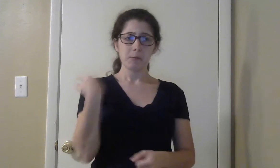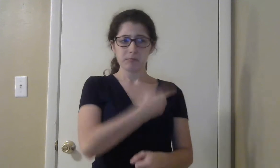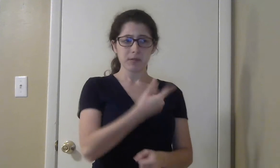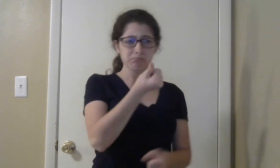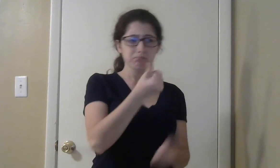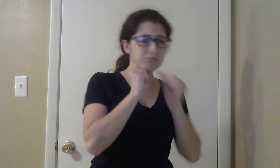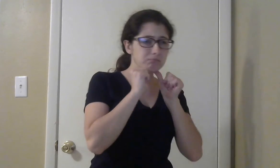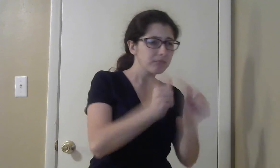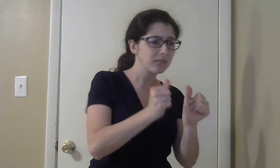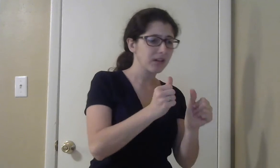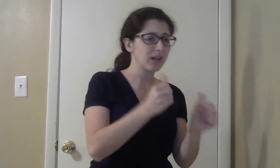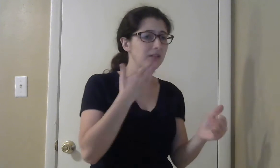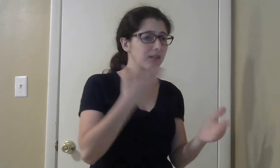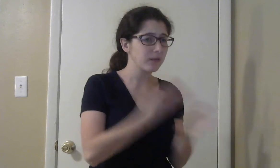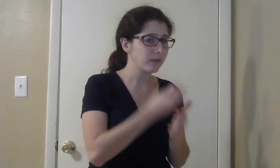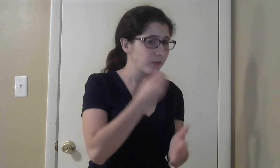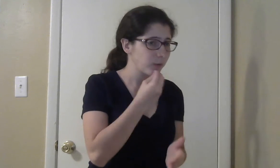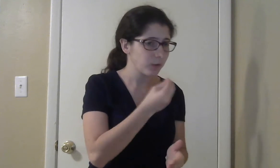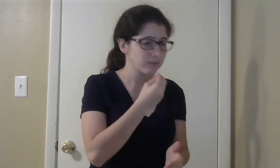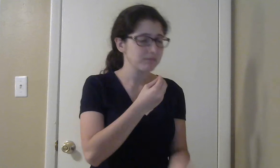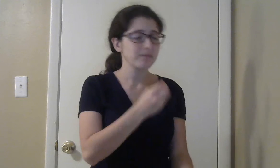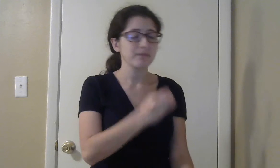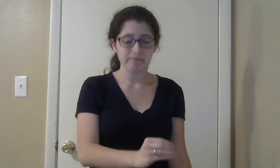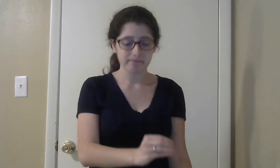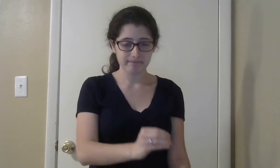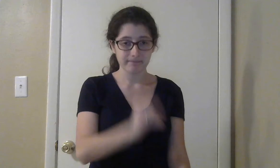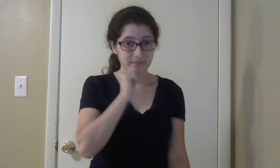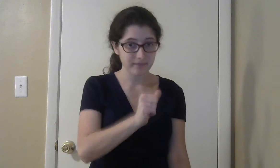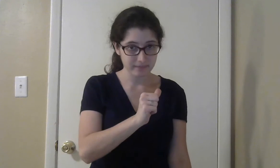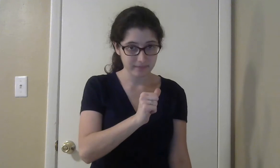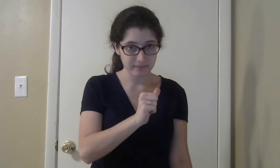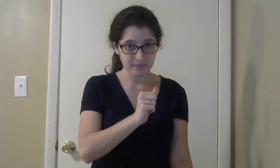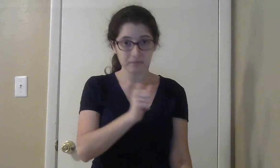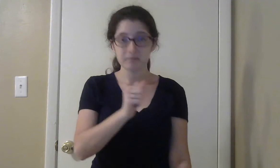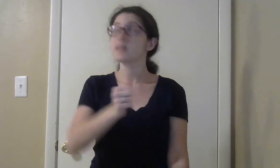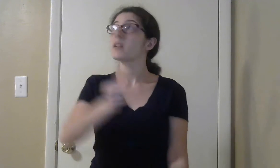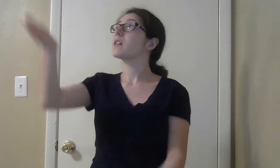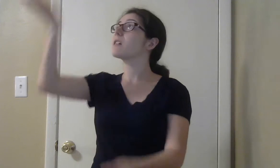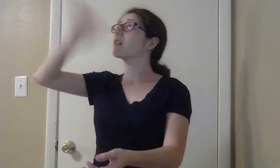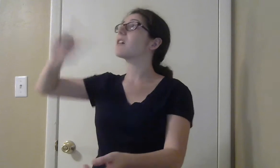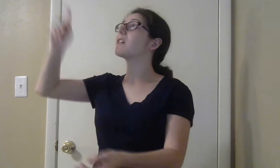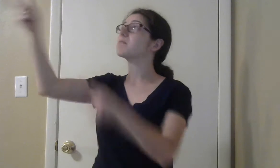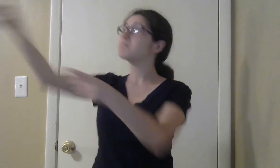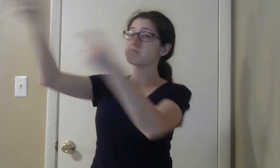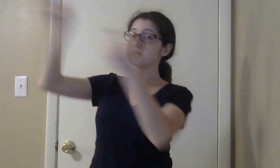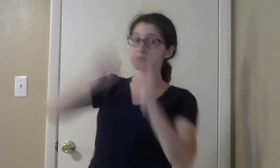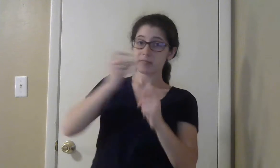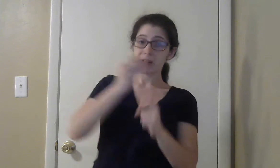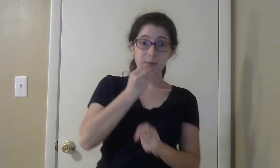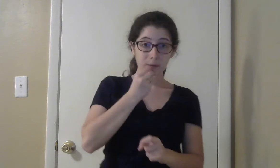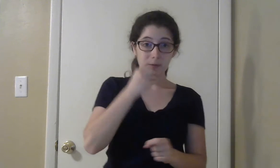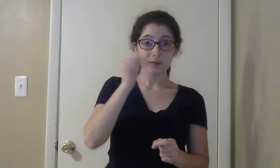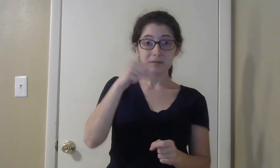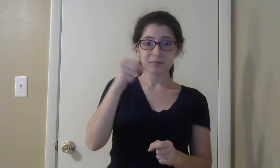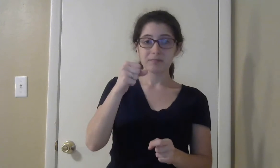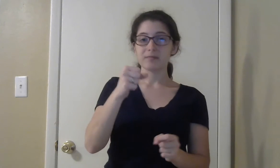God's creation. Food is good. It is a gift of God, and we glorify God with it in two ways,